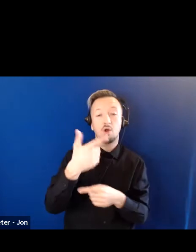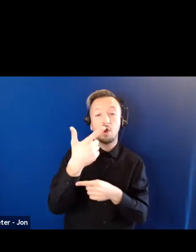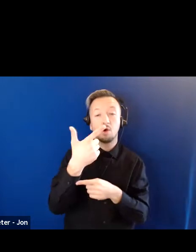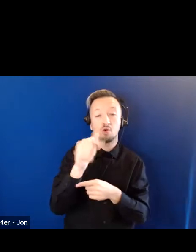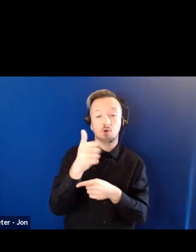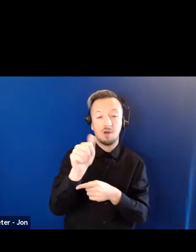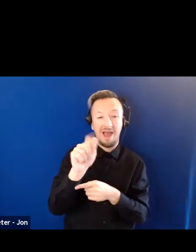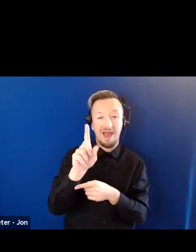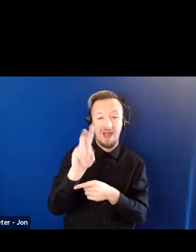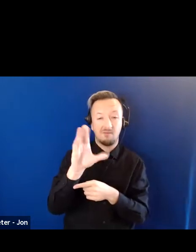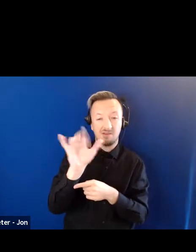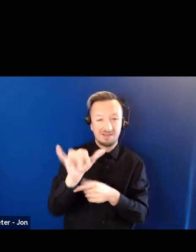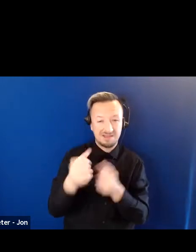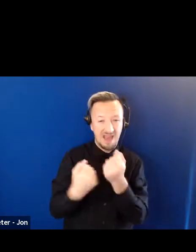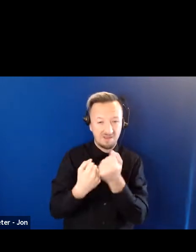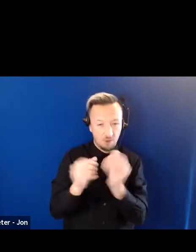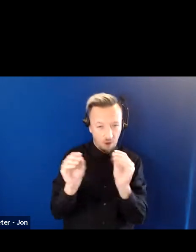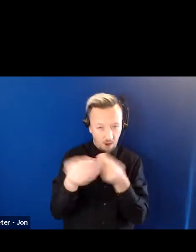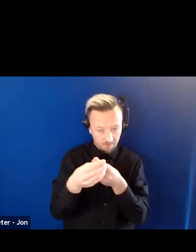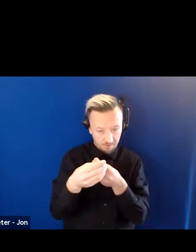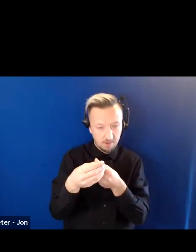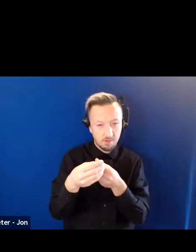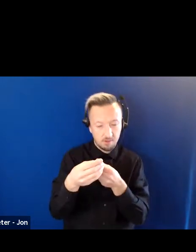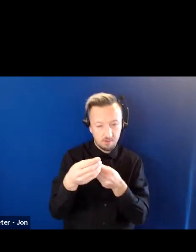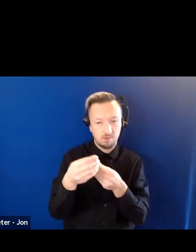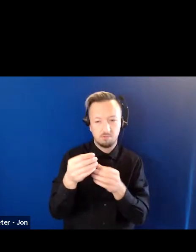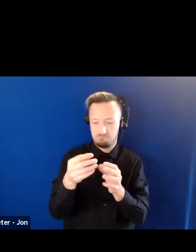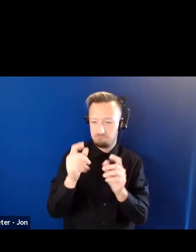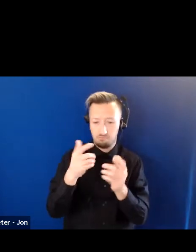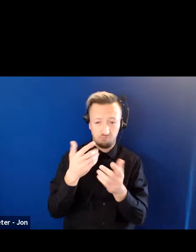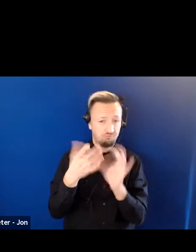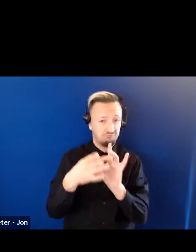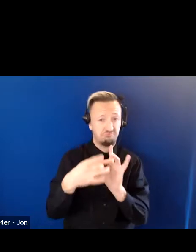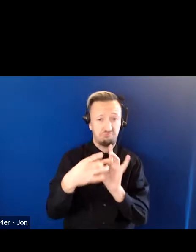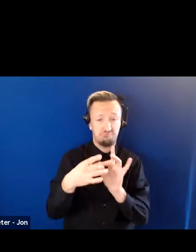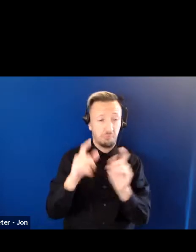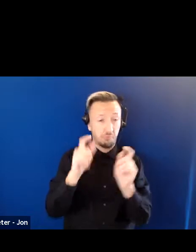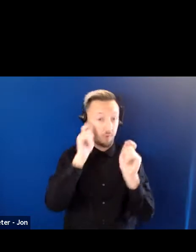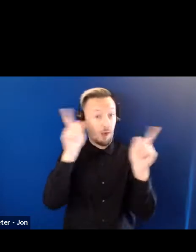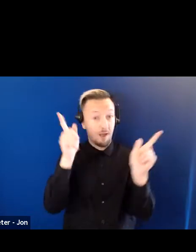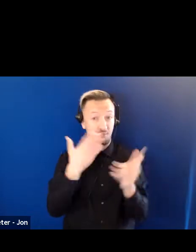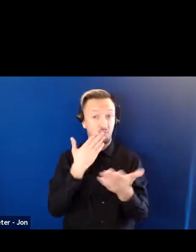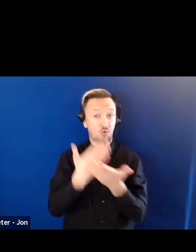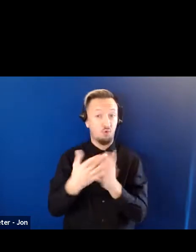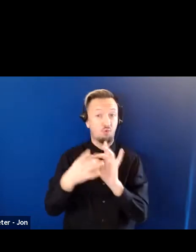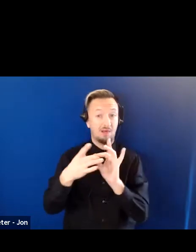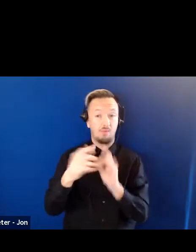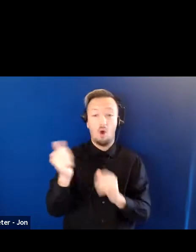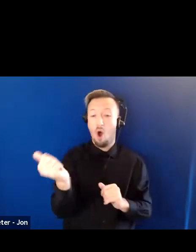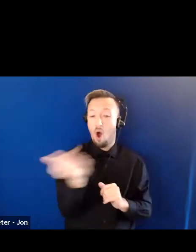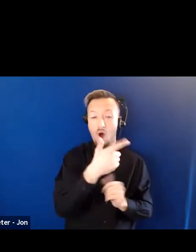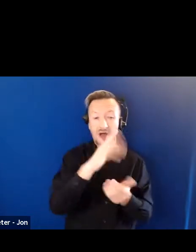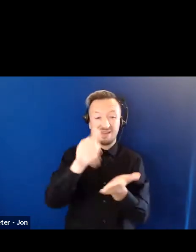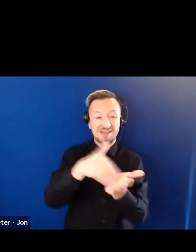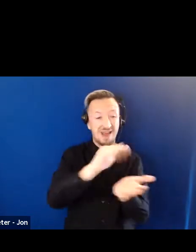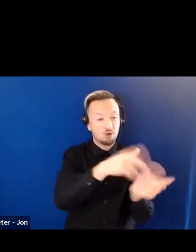Office. We have surprisingly really good relationship with all of our center directors. So